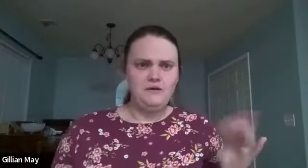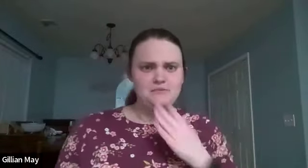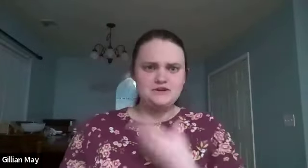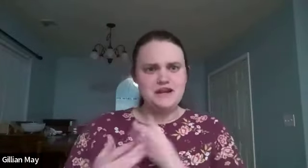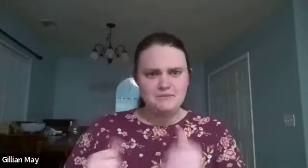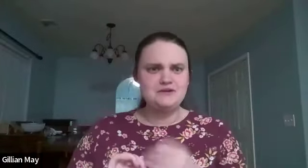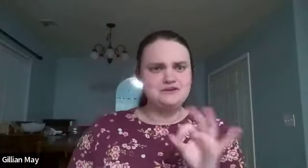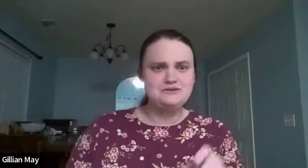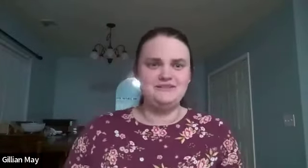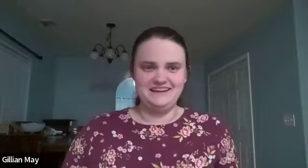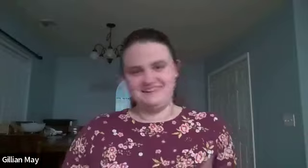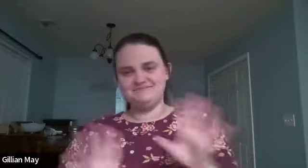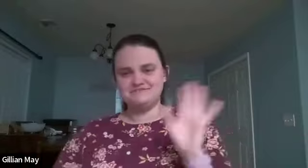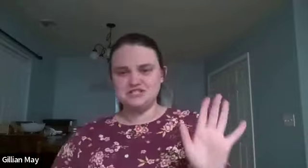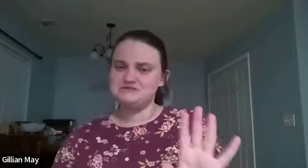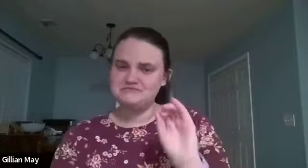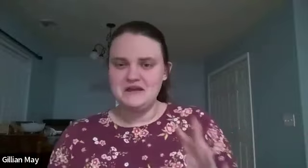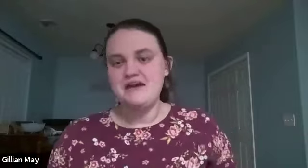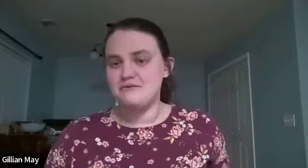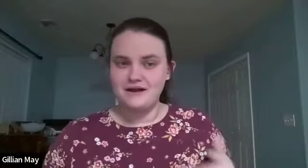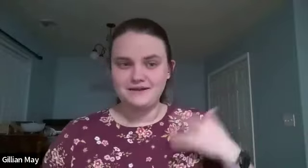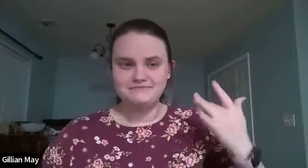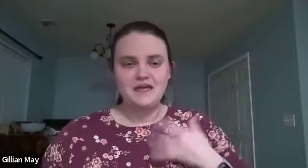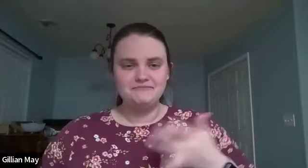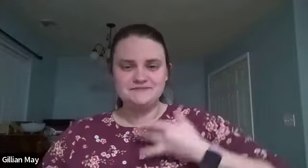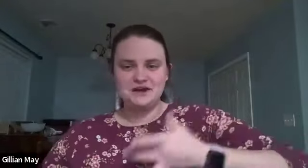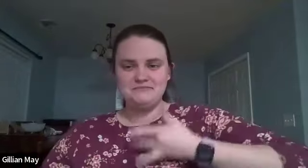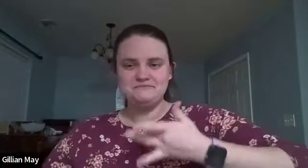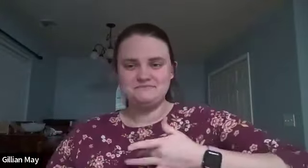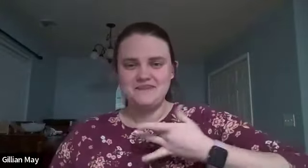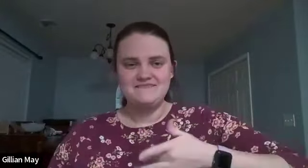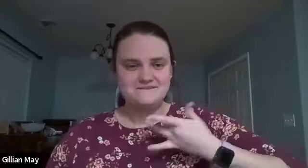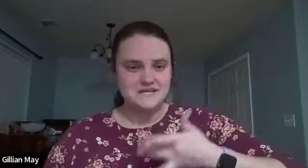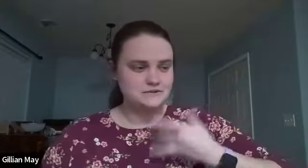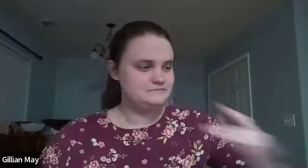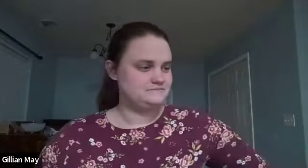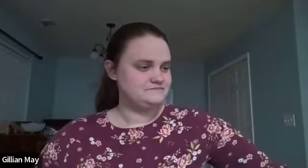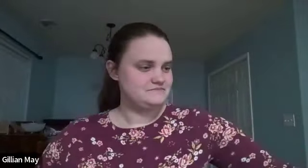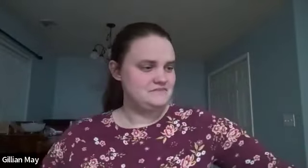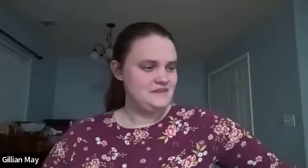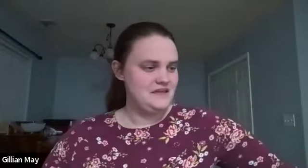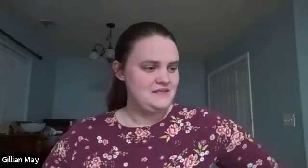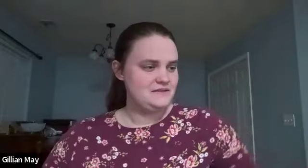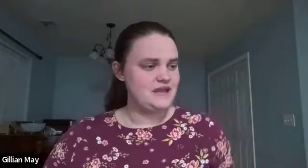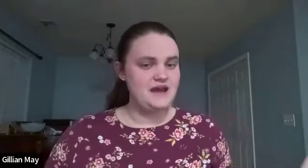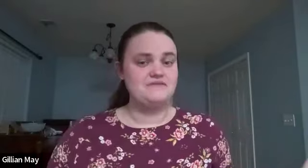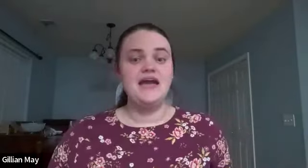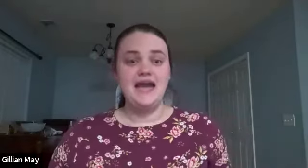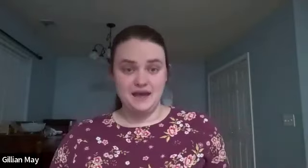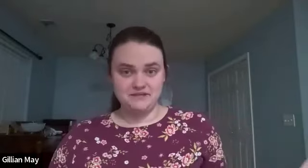I'm good. How about you? Like, just FYI. So feel. Then we have